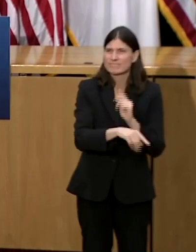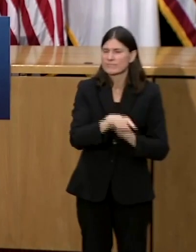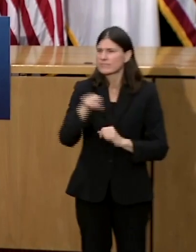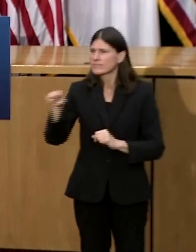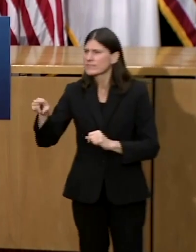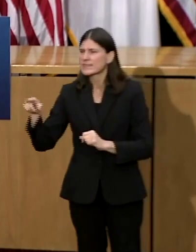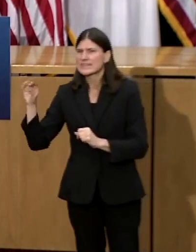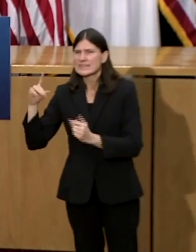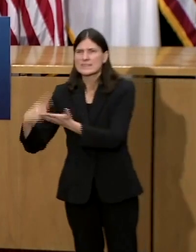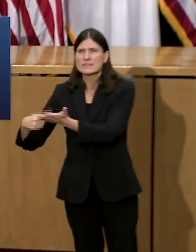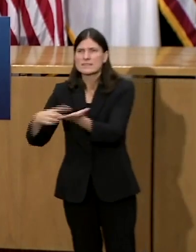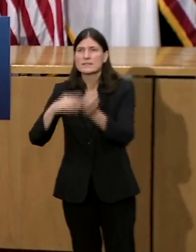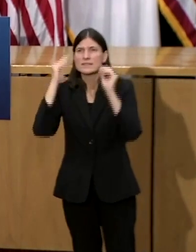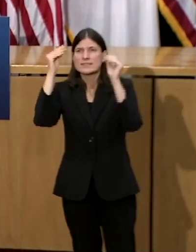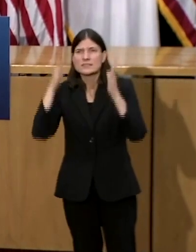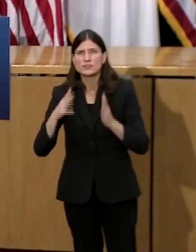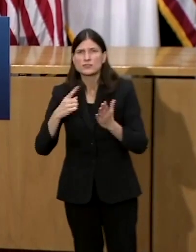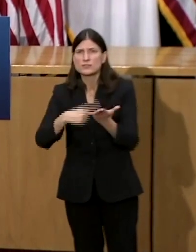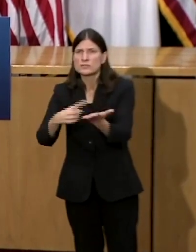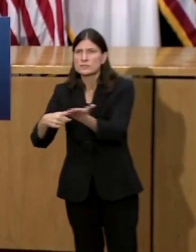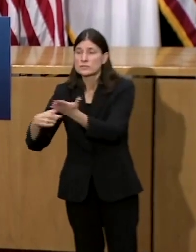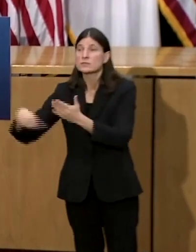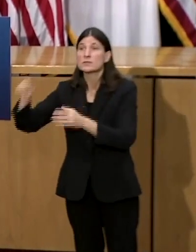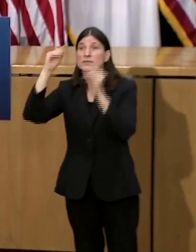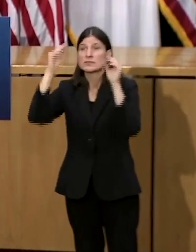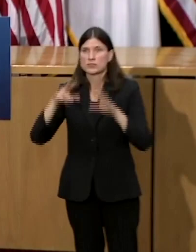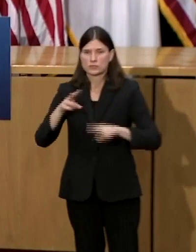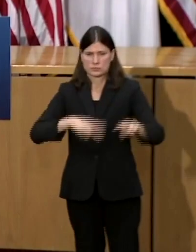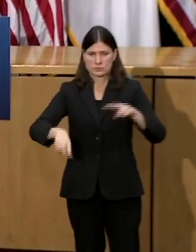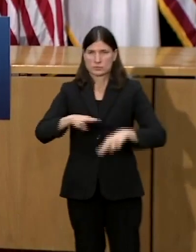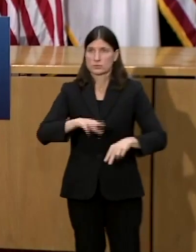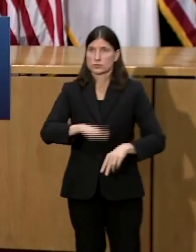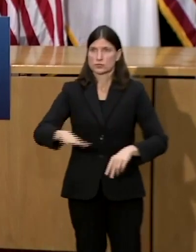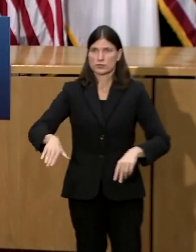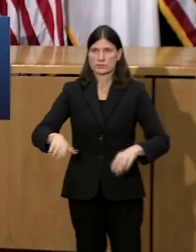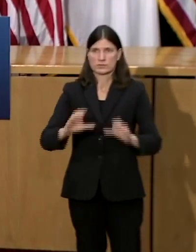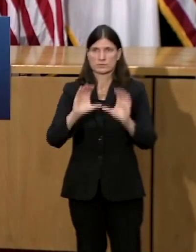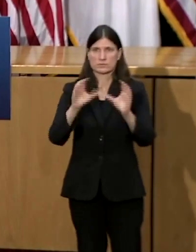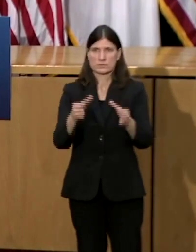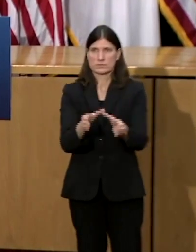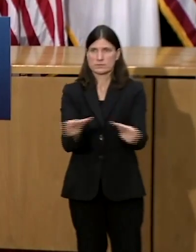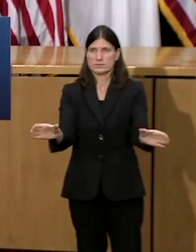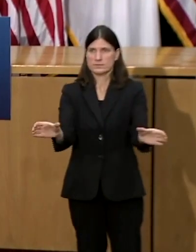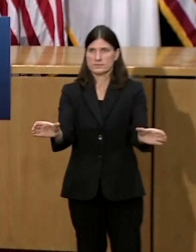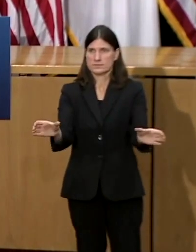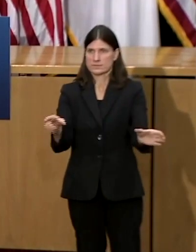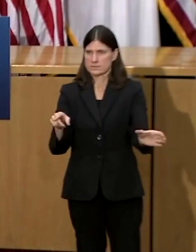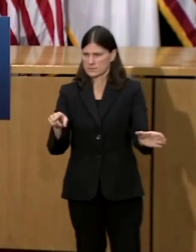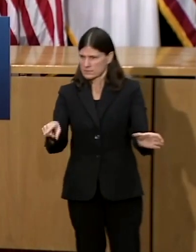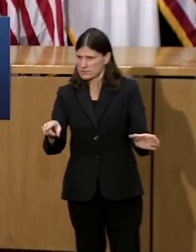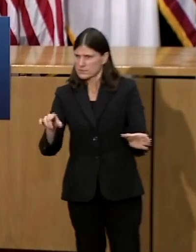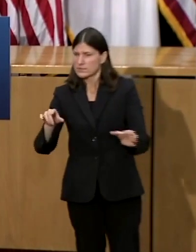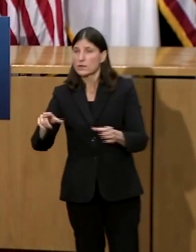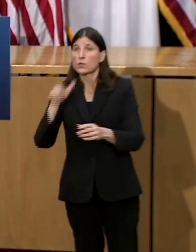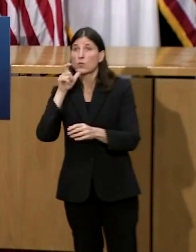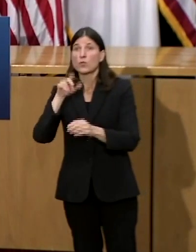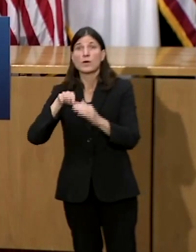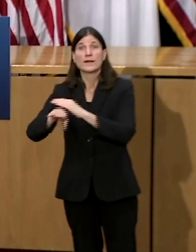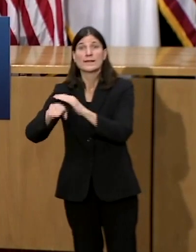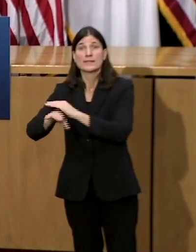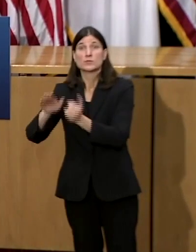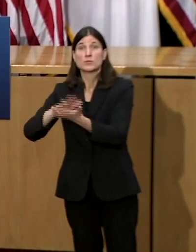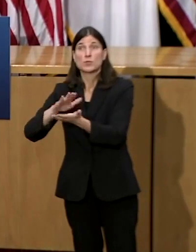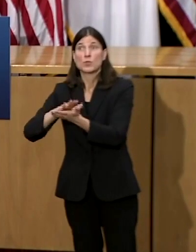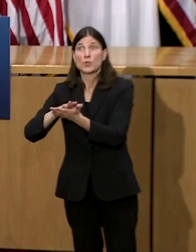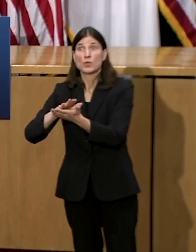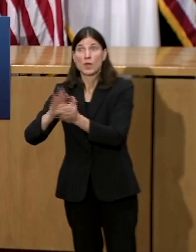is causing or exacerbating significant challenges for children and families related to mental health, food insecurity,